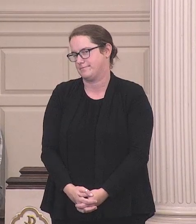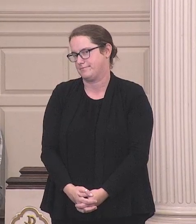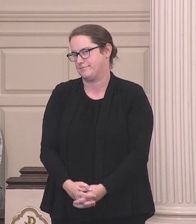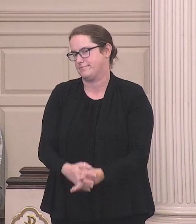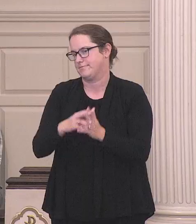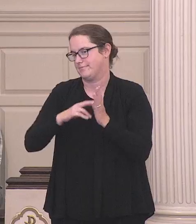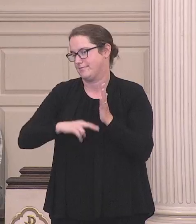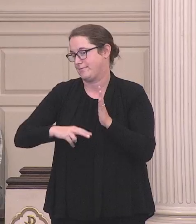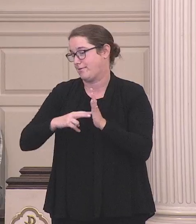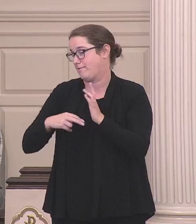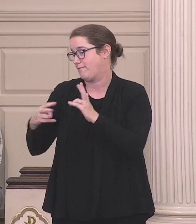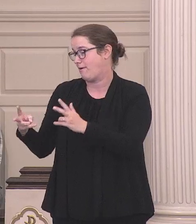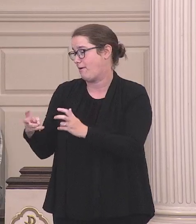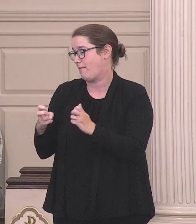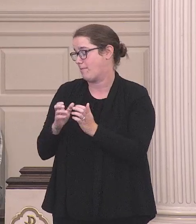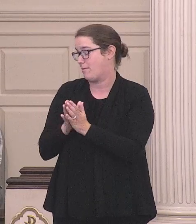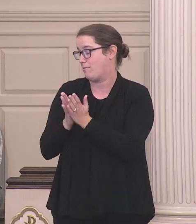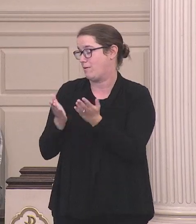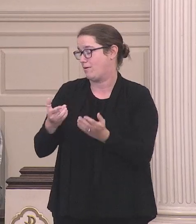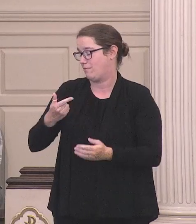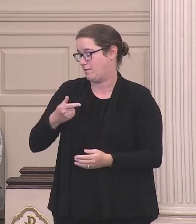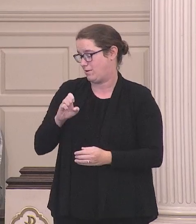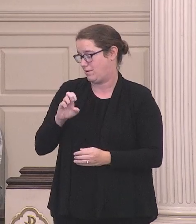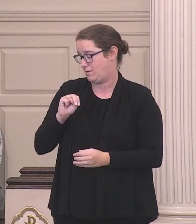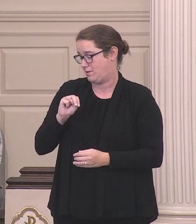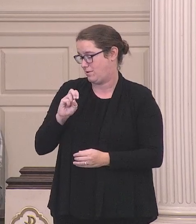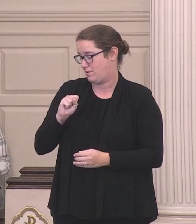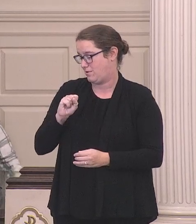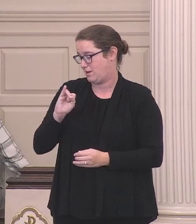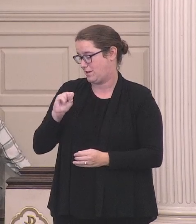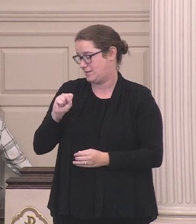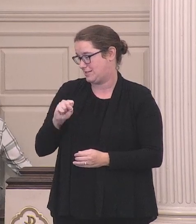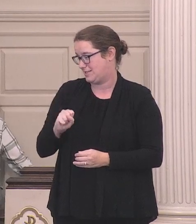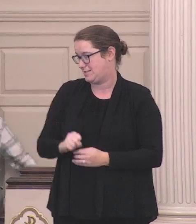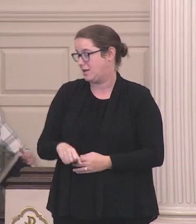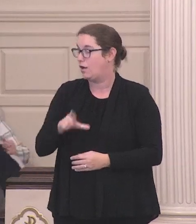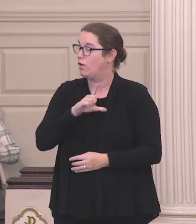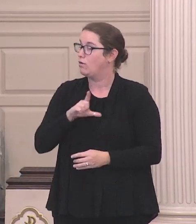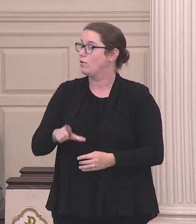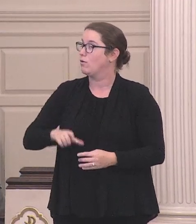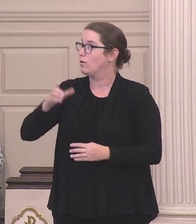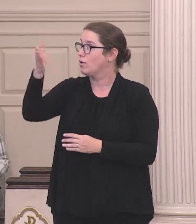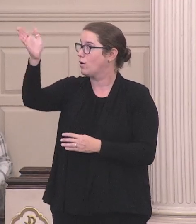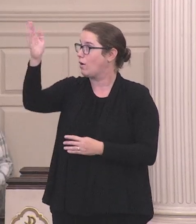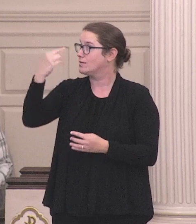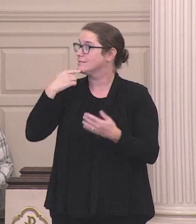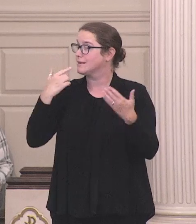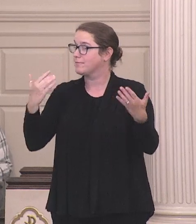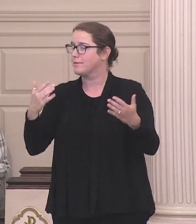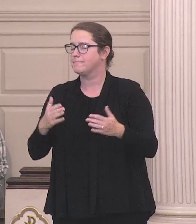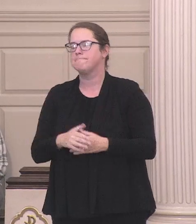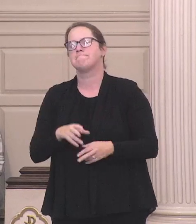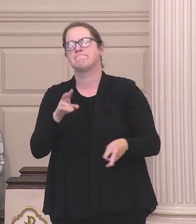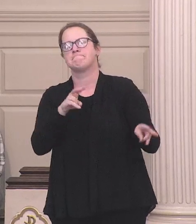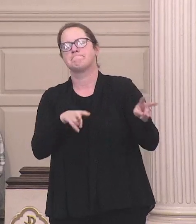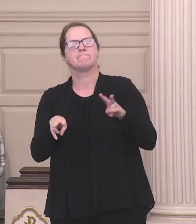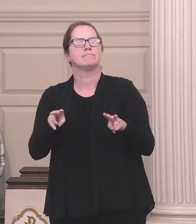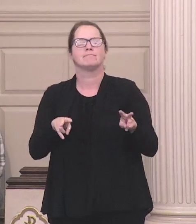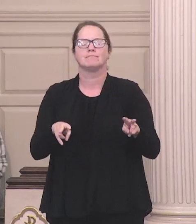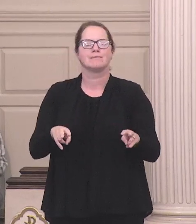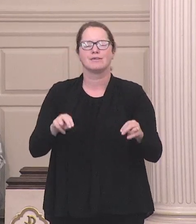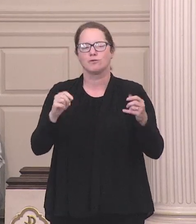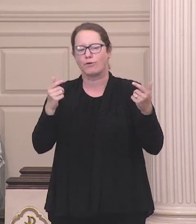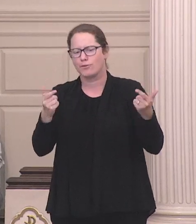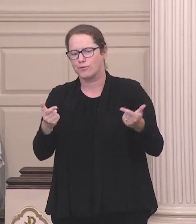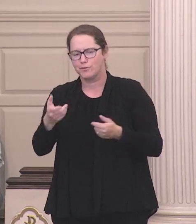A reading from the book of Genesis. The Lord God said, "It is not good for the man to be